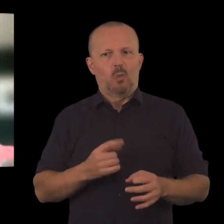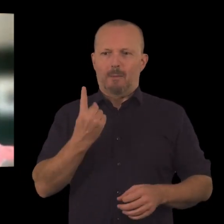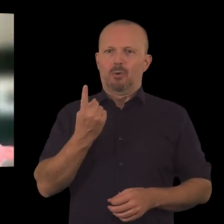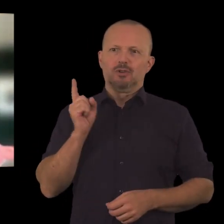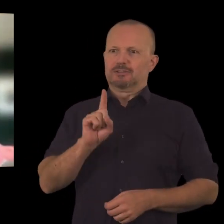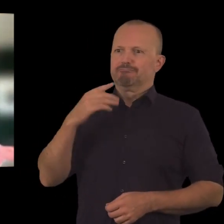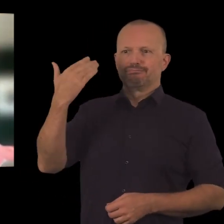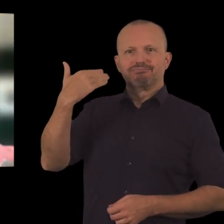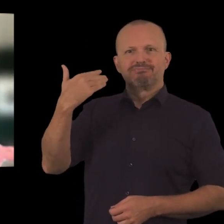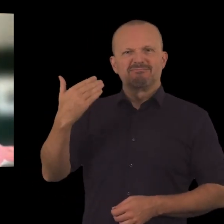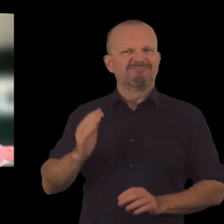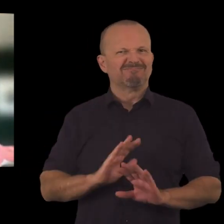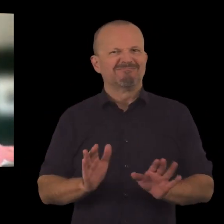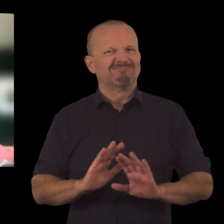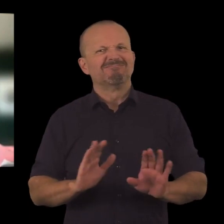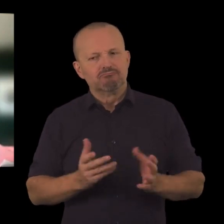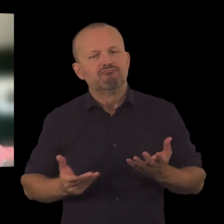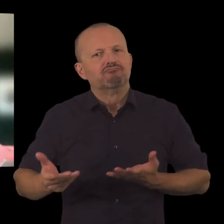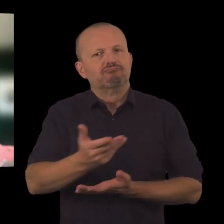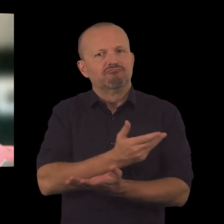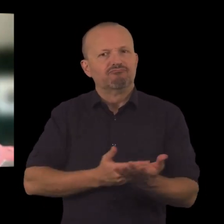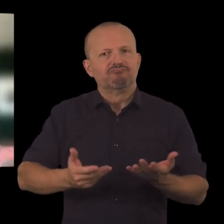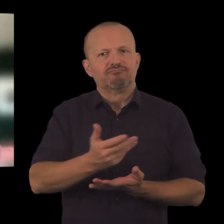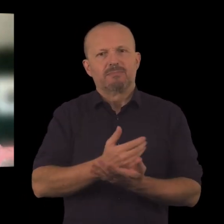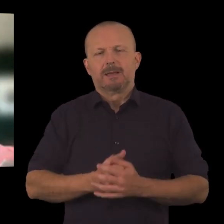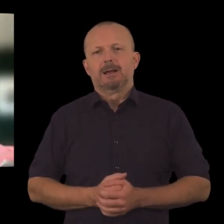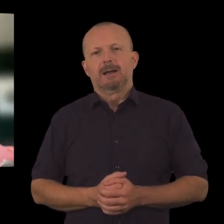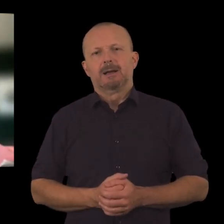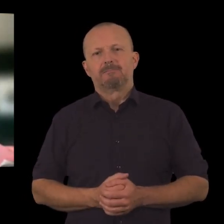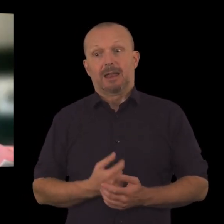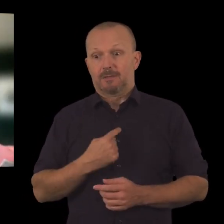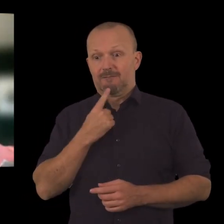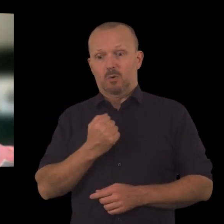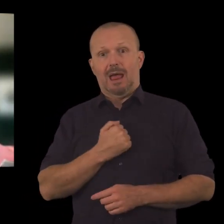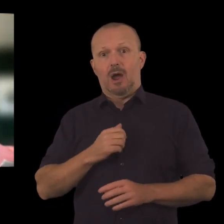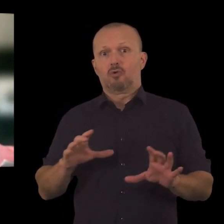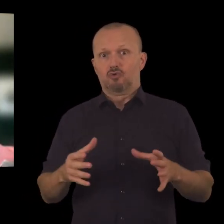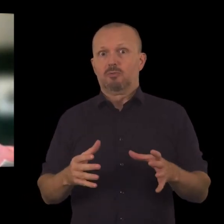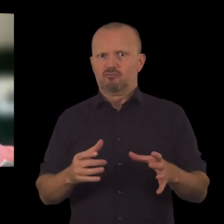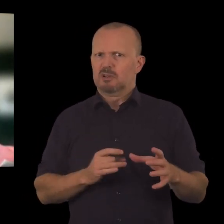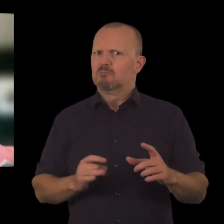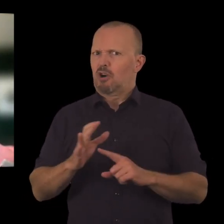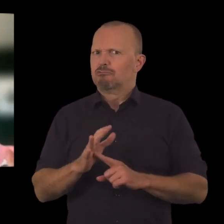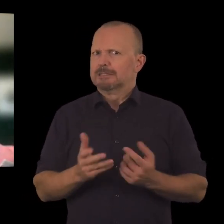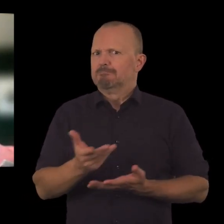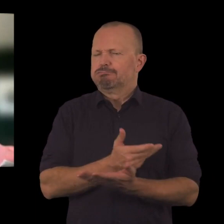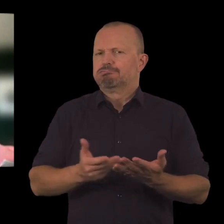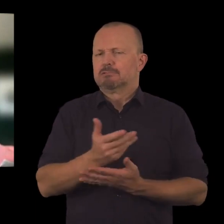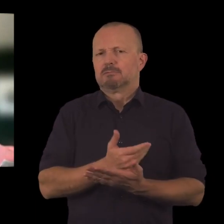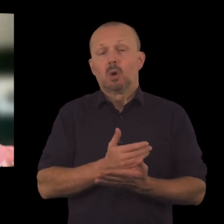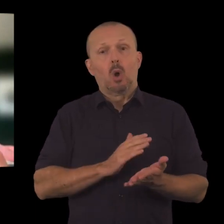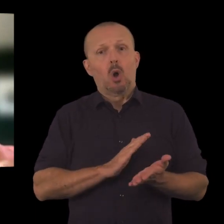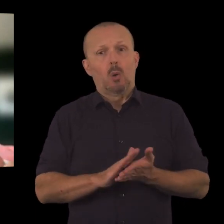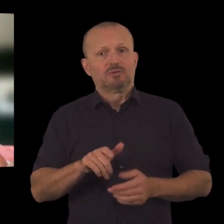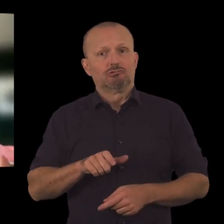come from a theatre company. It's very normal for us to sit around and talk and to have